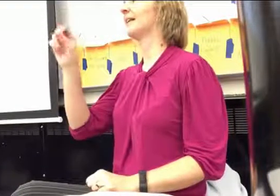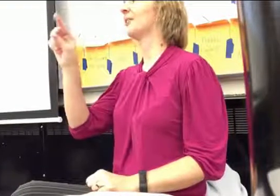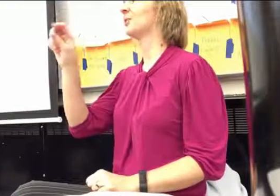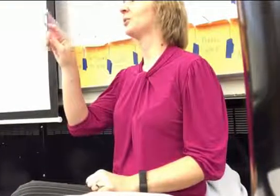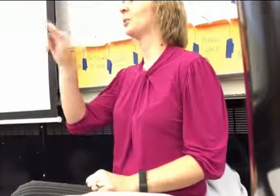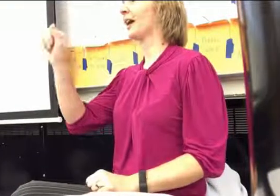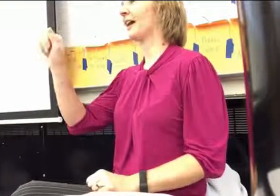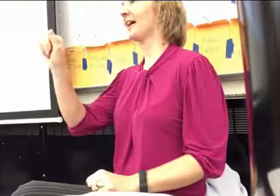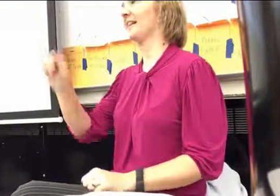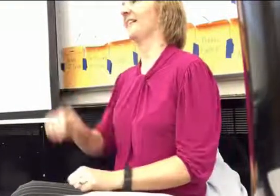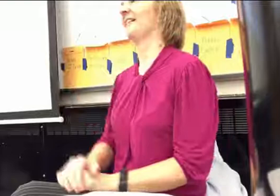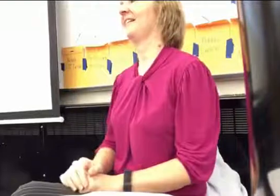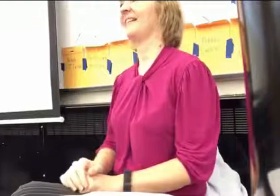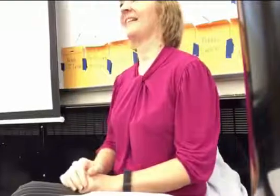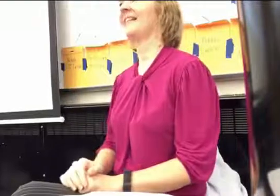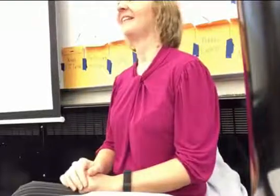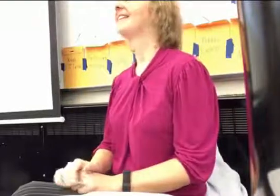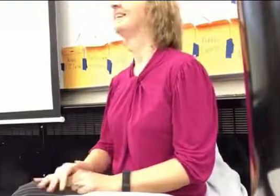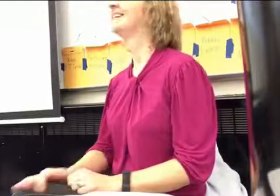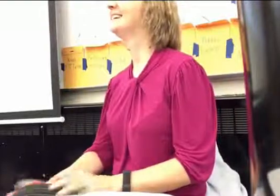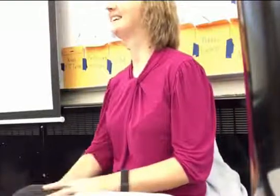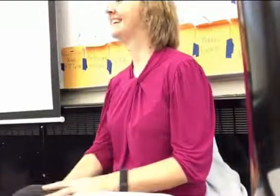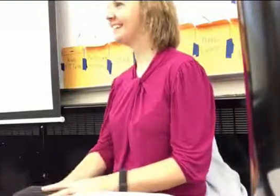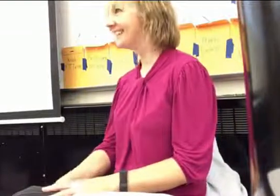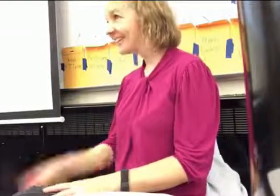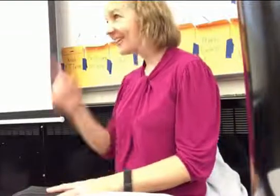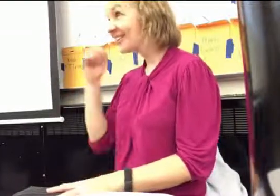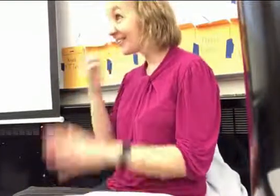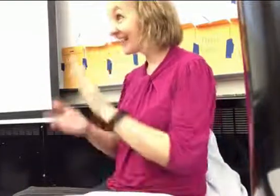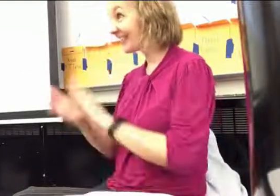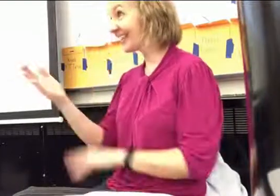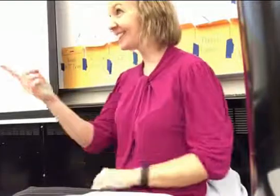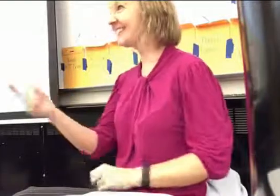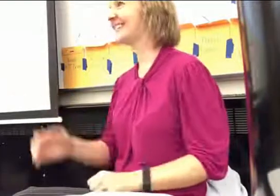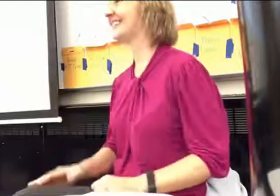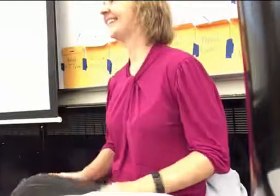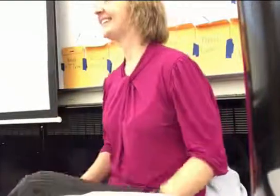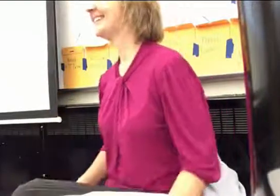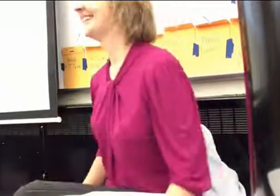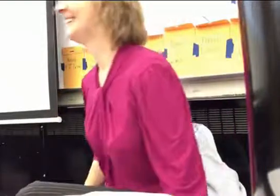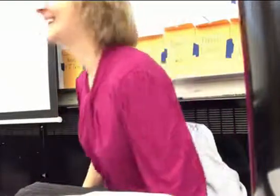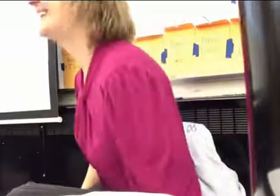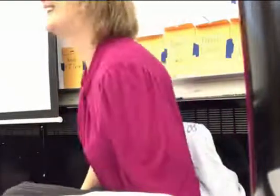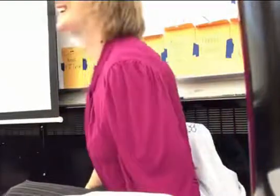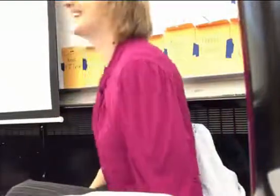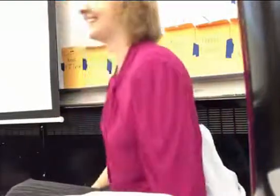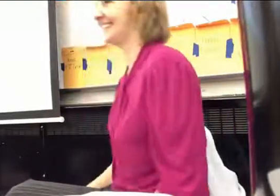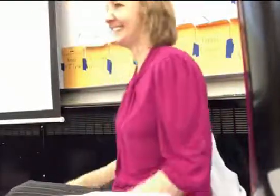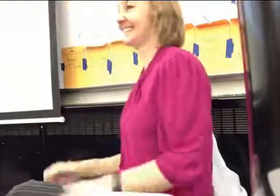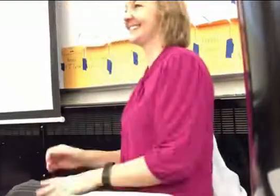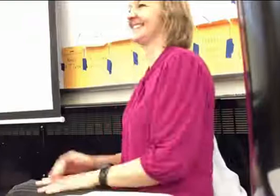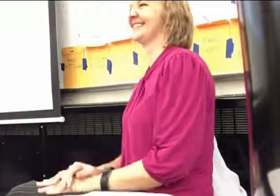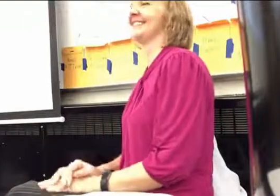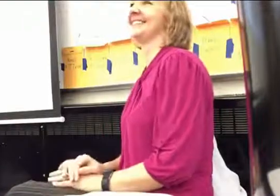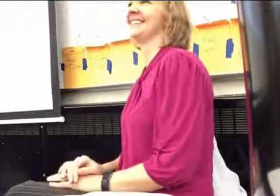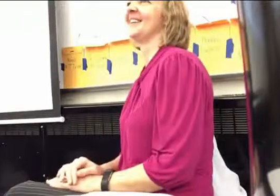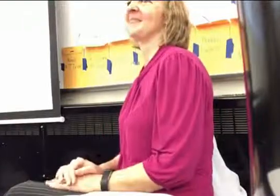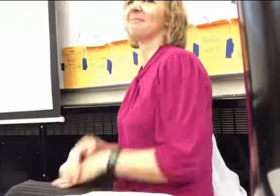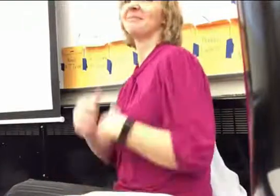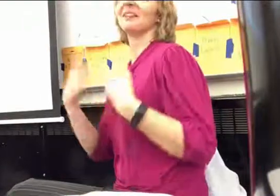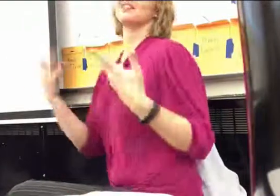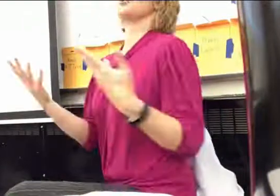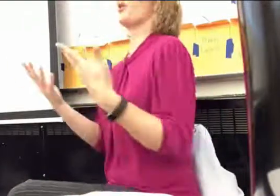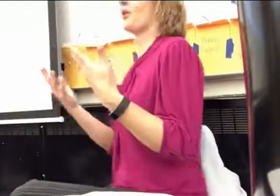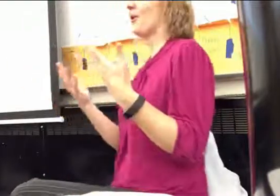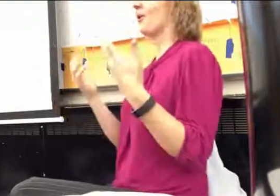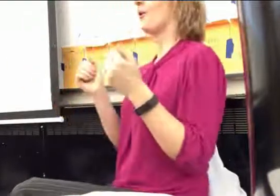Theodora. Wait. Well, you keep moving. Sorry, I look over here and I get confused. So